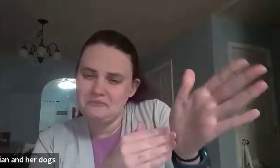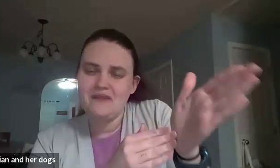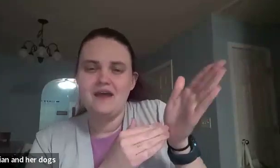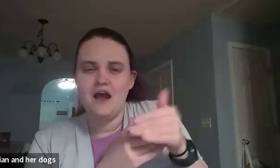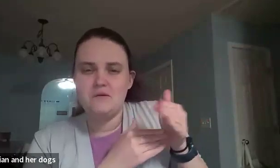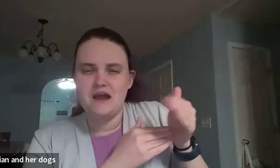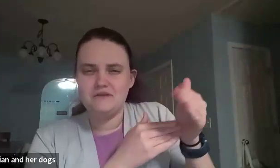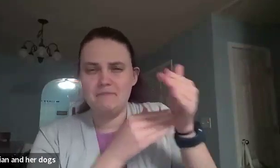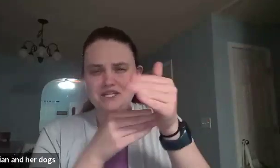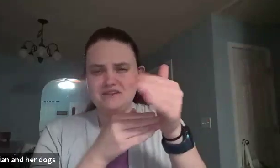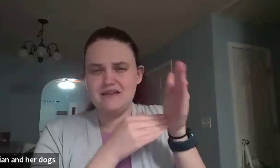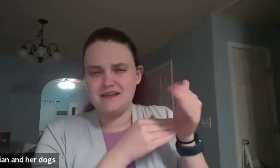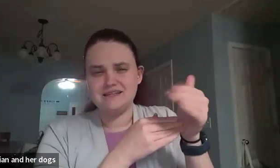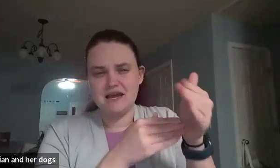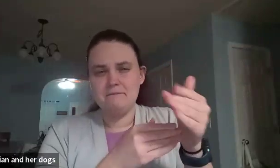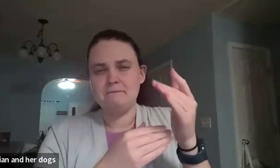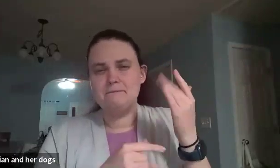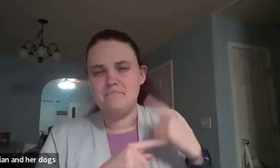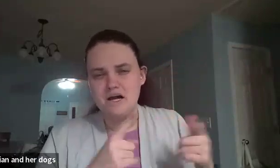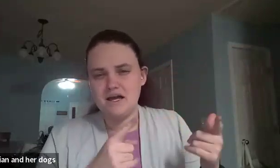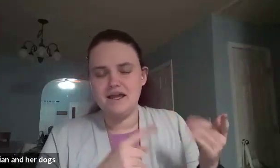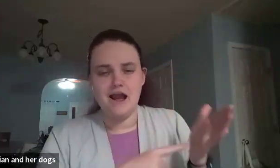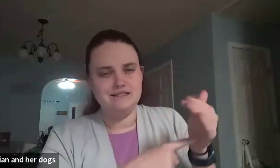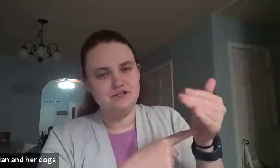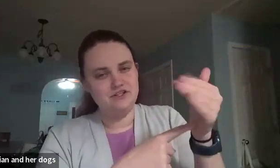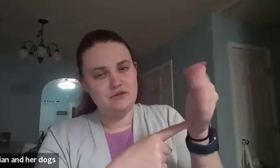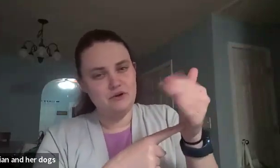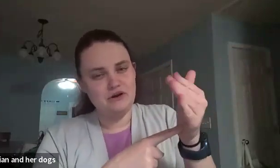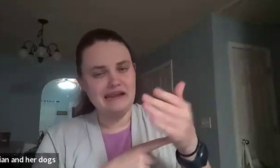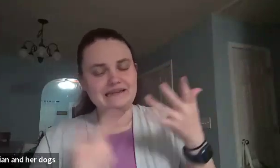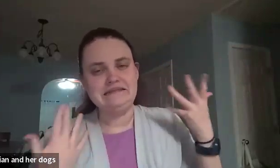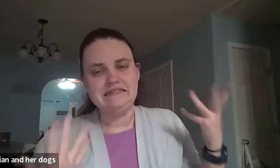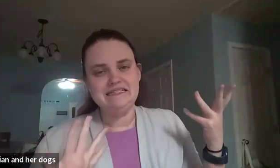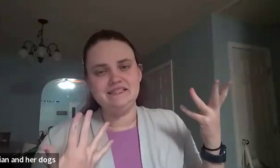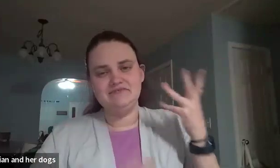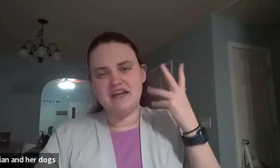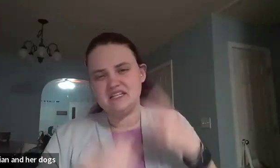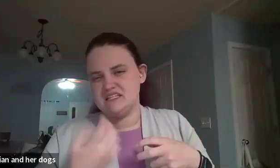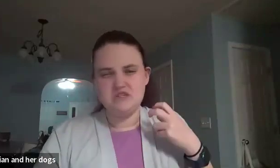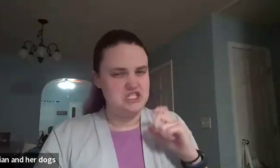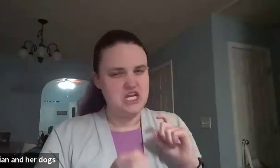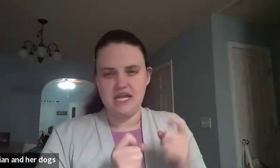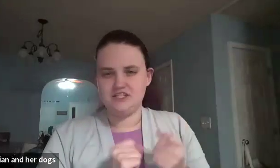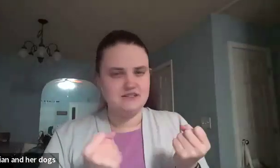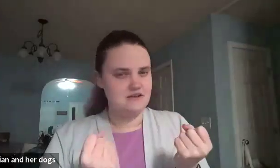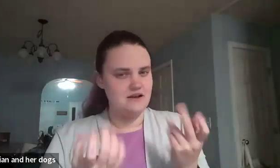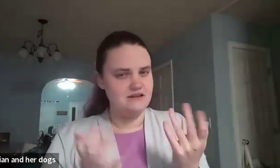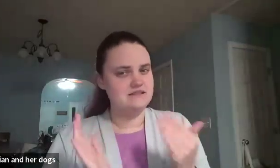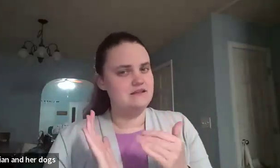well. I don't think I mentioned that last time, but I typically do the pointer hand. That doesn't really change the sign